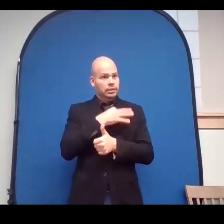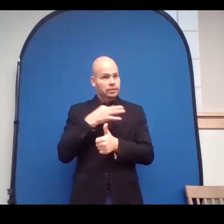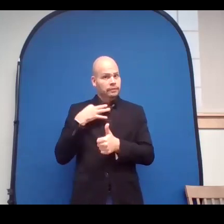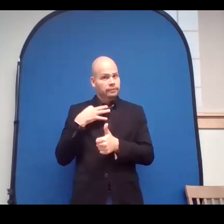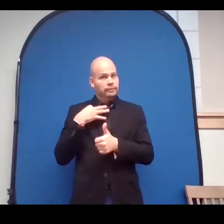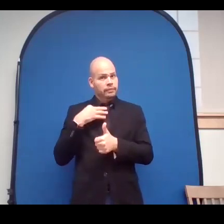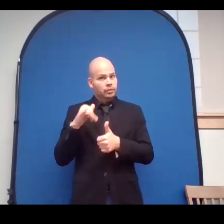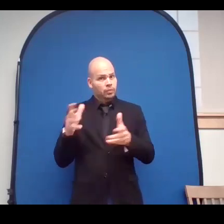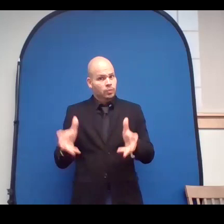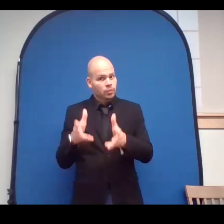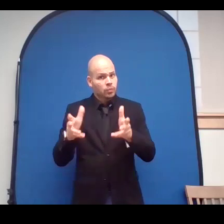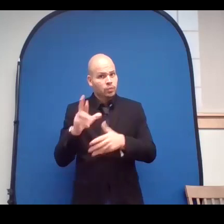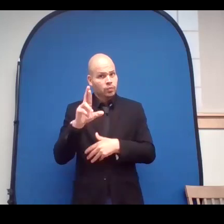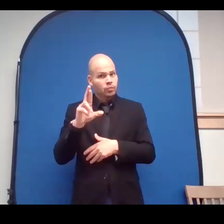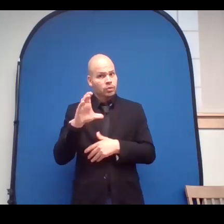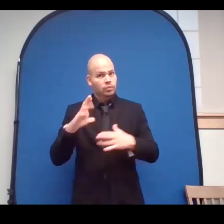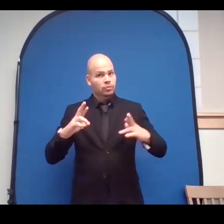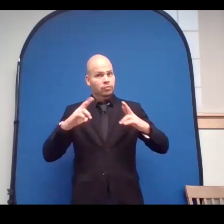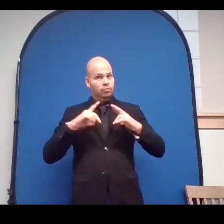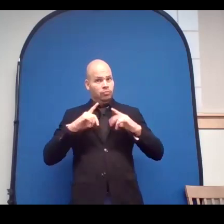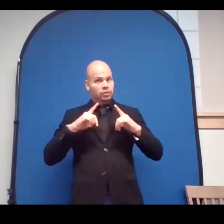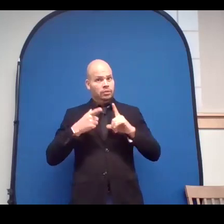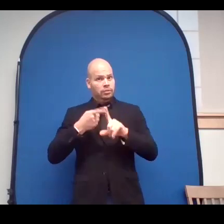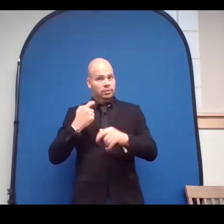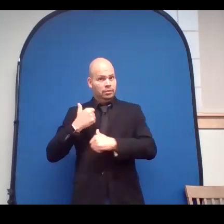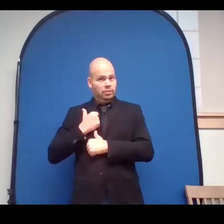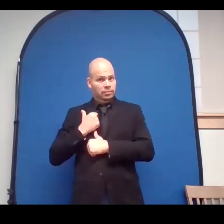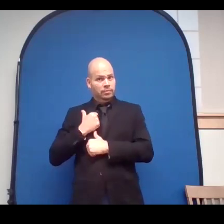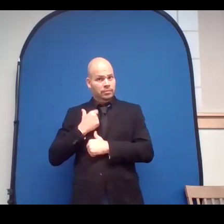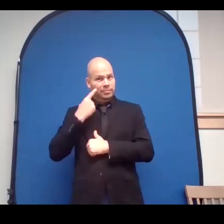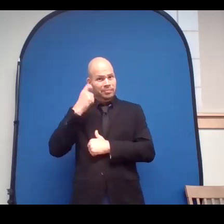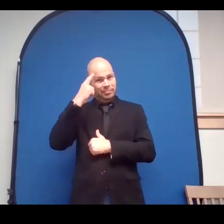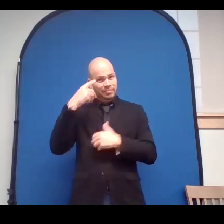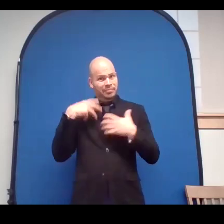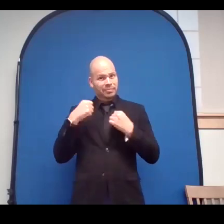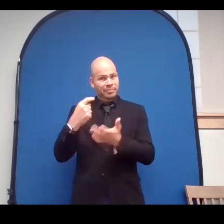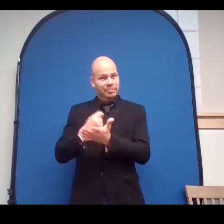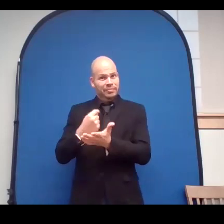military on the condition he obtained mental health treatment. Do you recall telling him that?